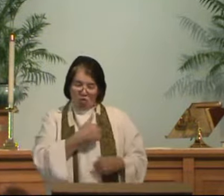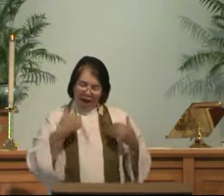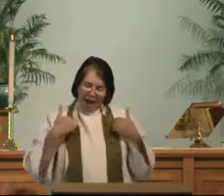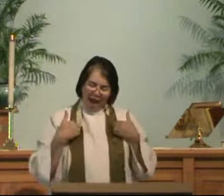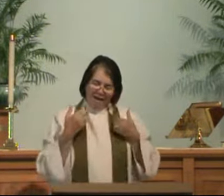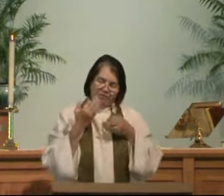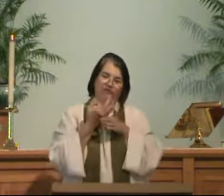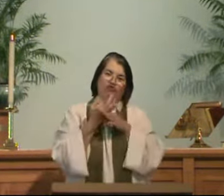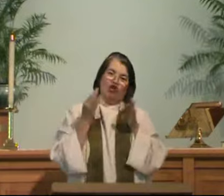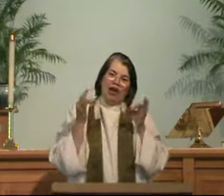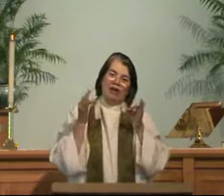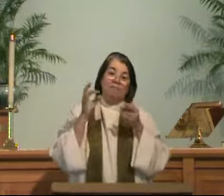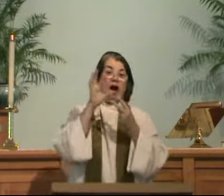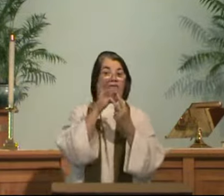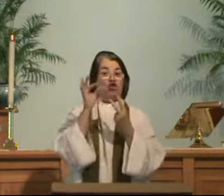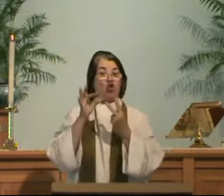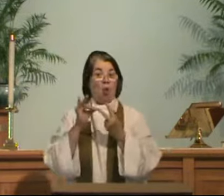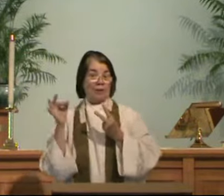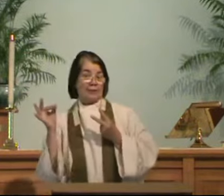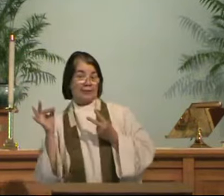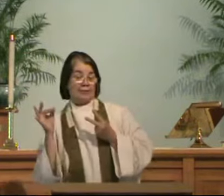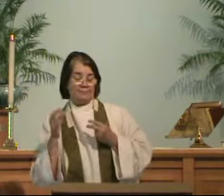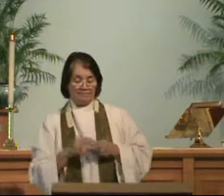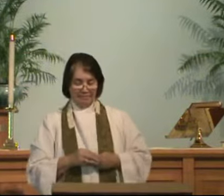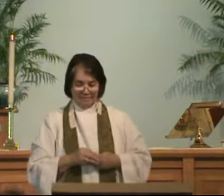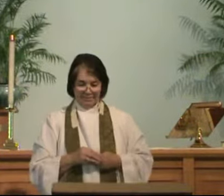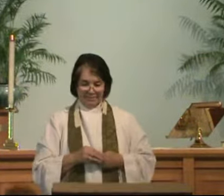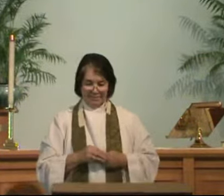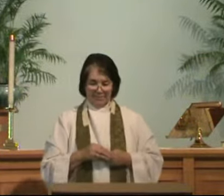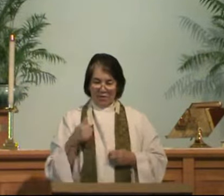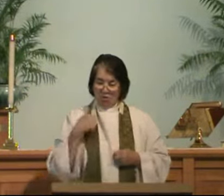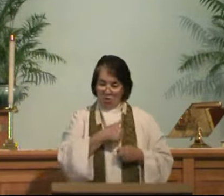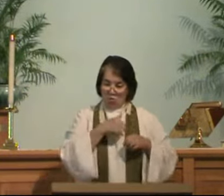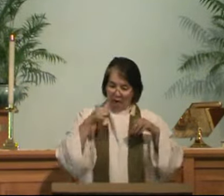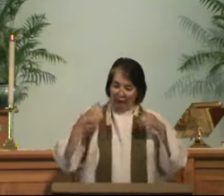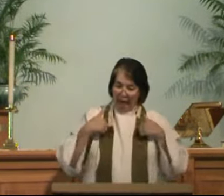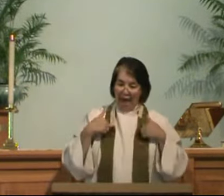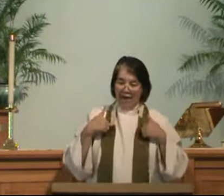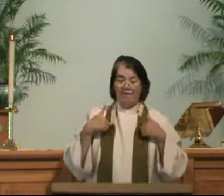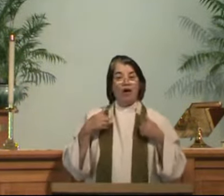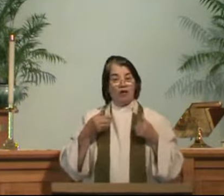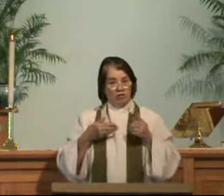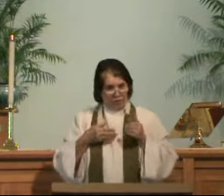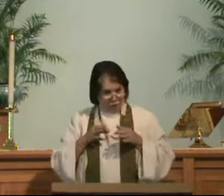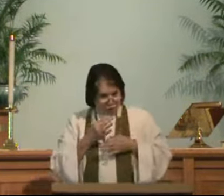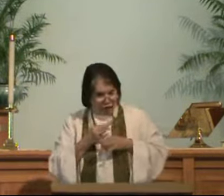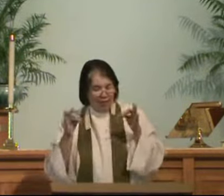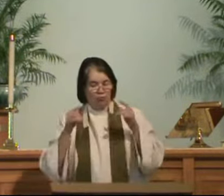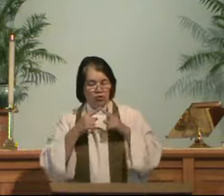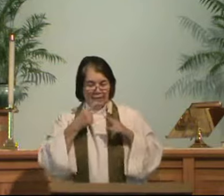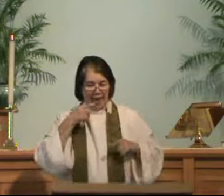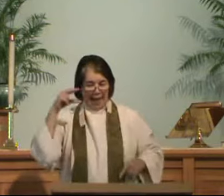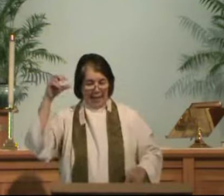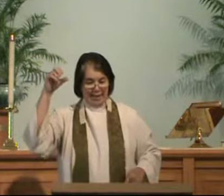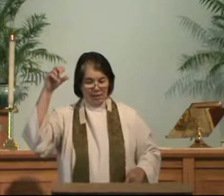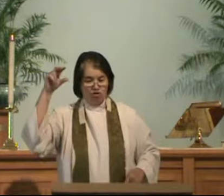We have freedom of choice. We have the freedom to say